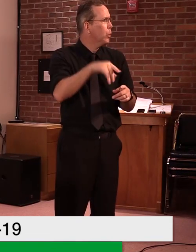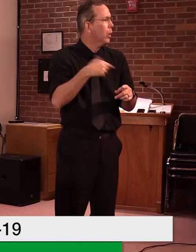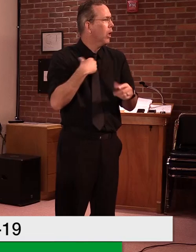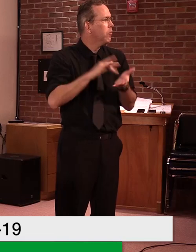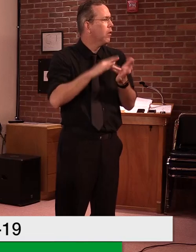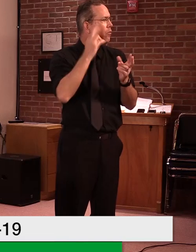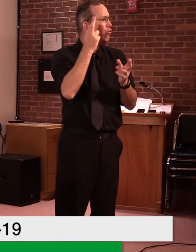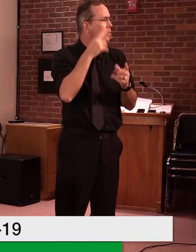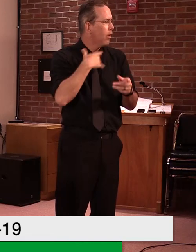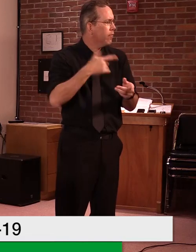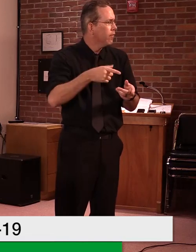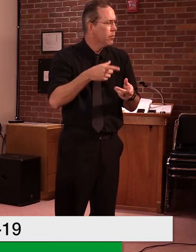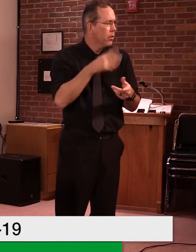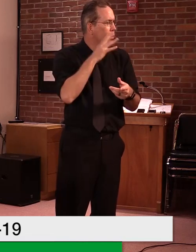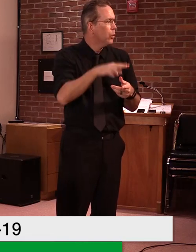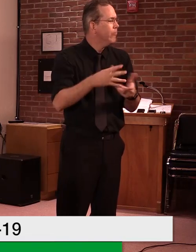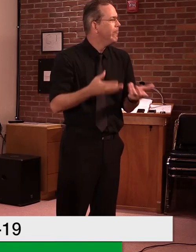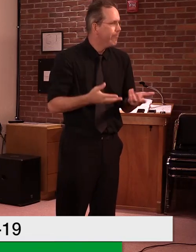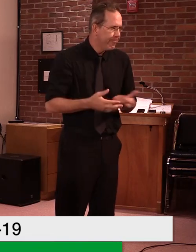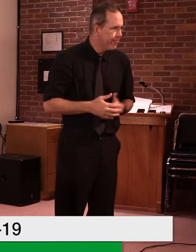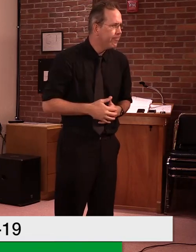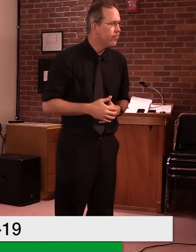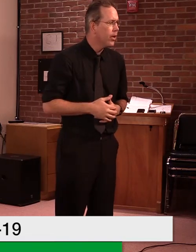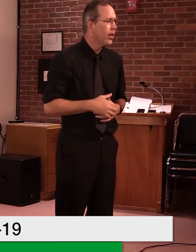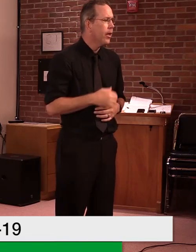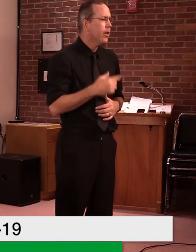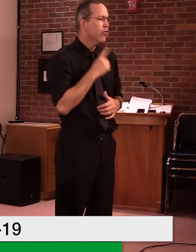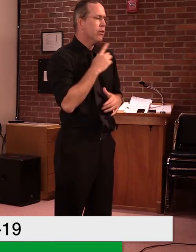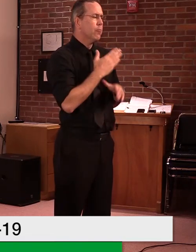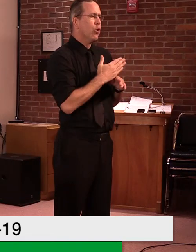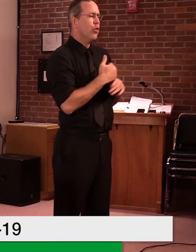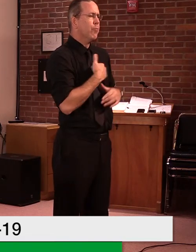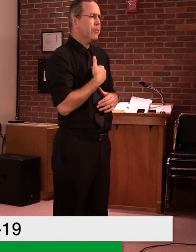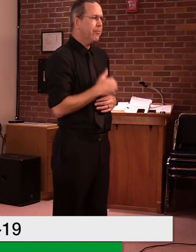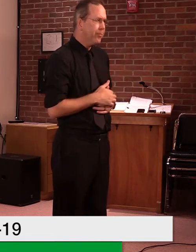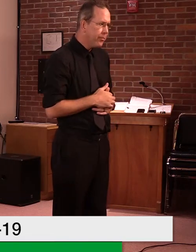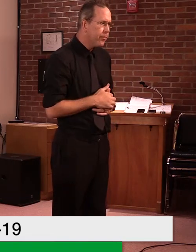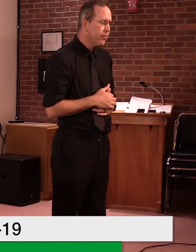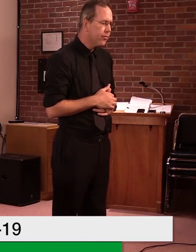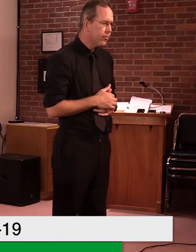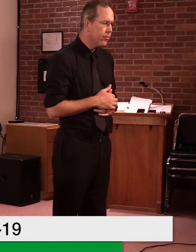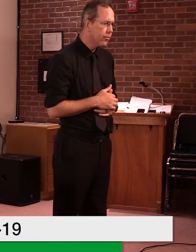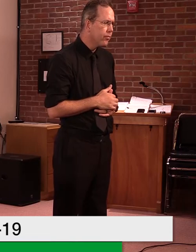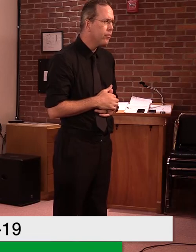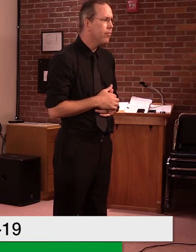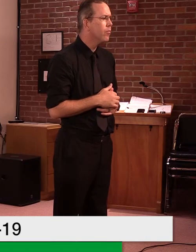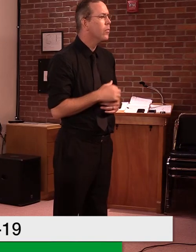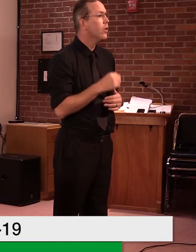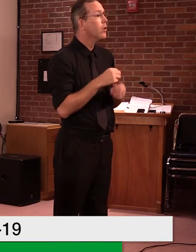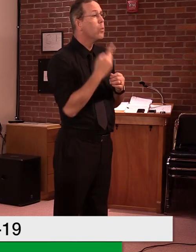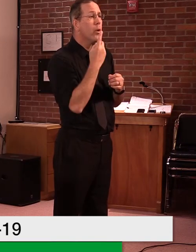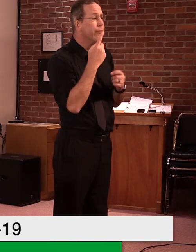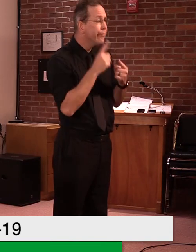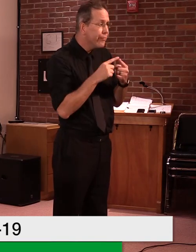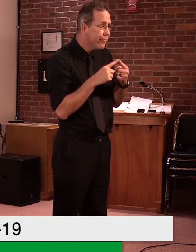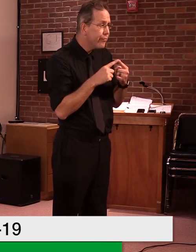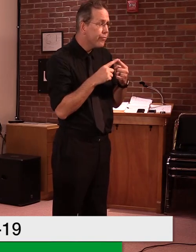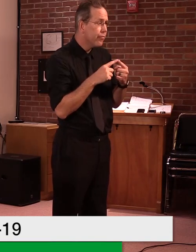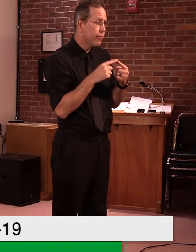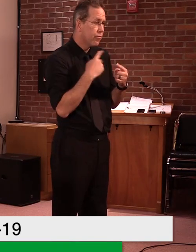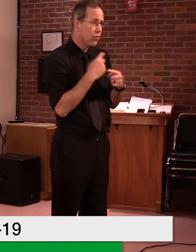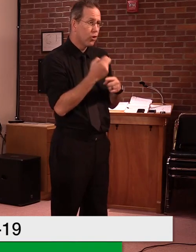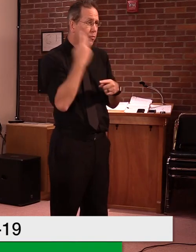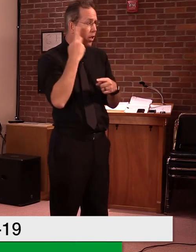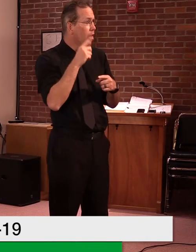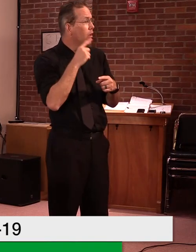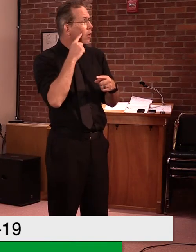So this concerns me on several levels. Could we have provided better medical care? And the answer